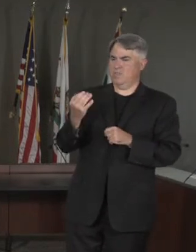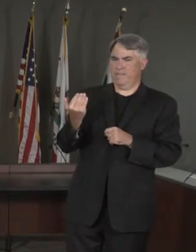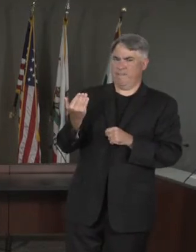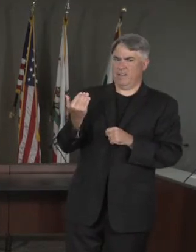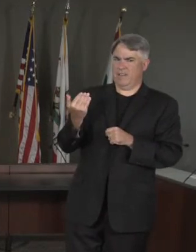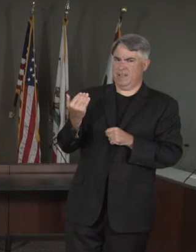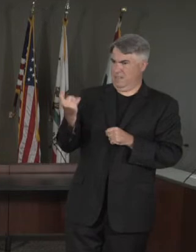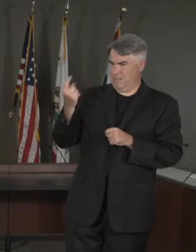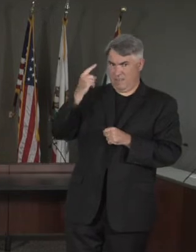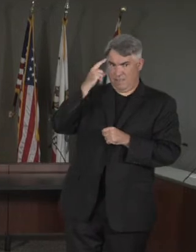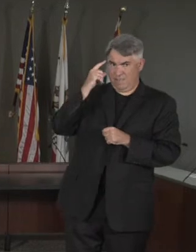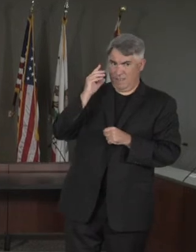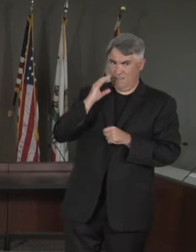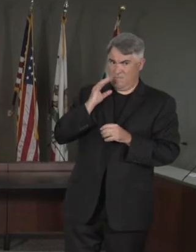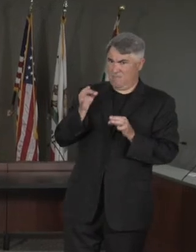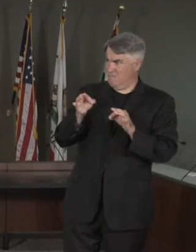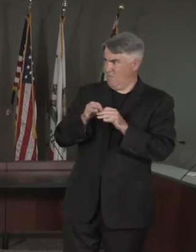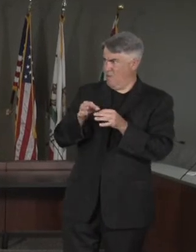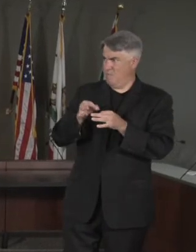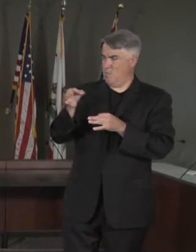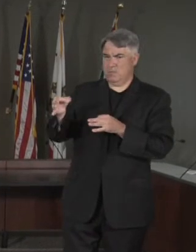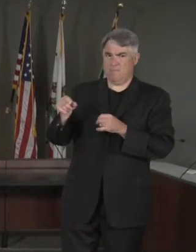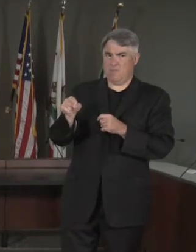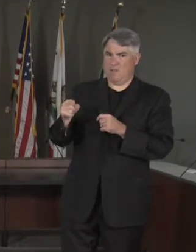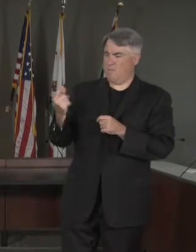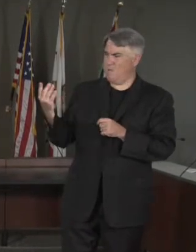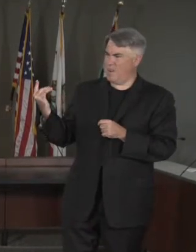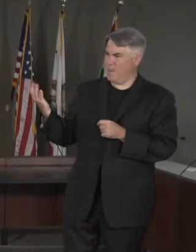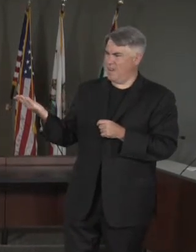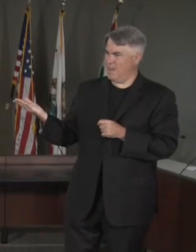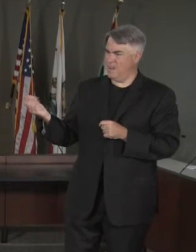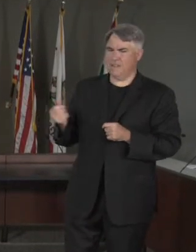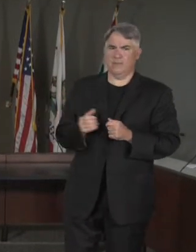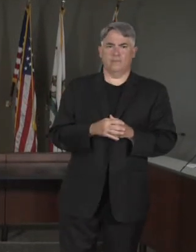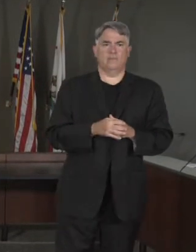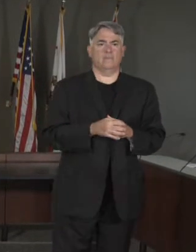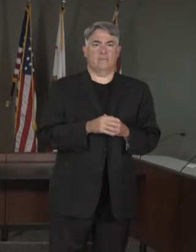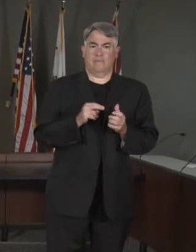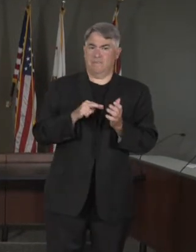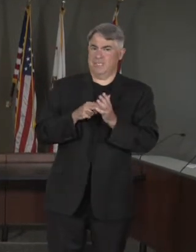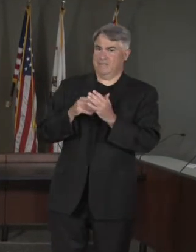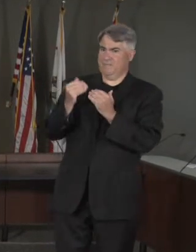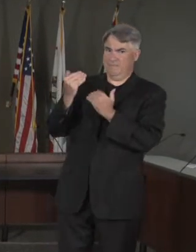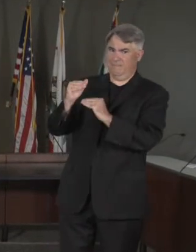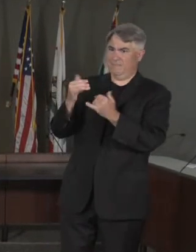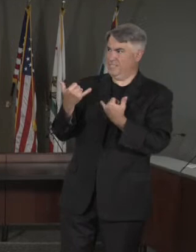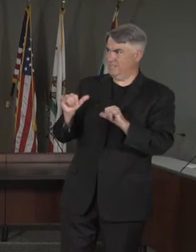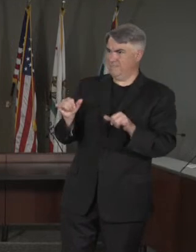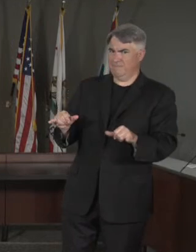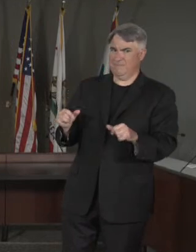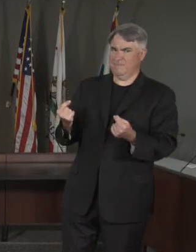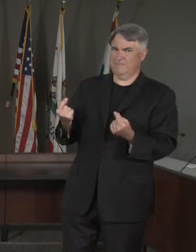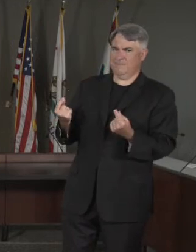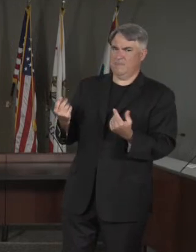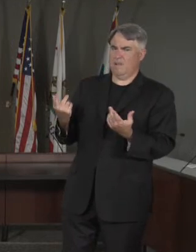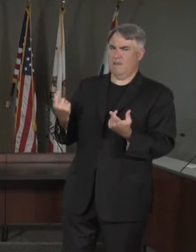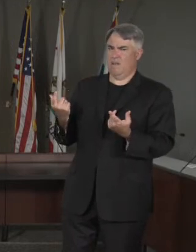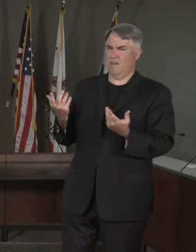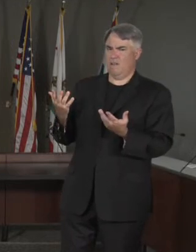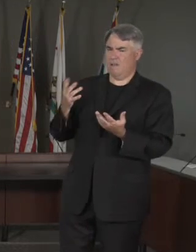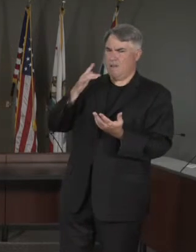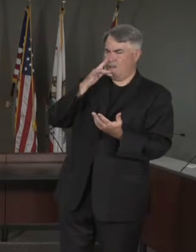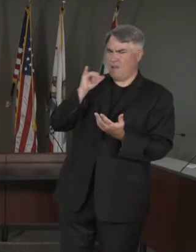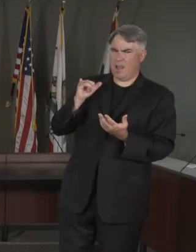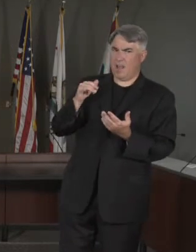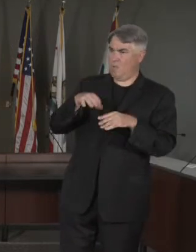necessary, and will any local restrictions under emergency authorization continue post-June 15? Another question, what's your biggest